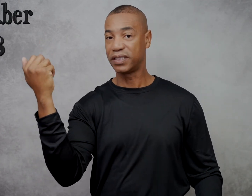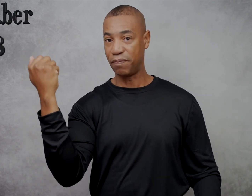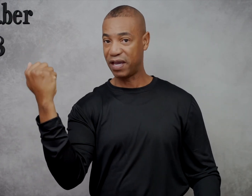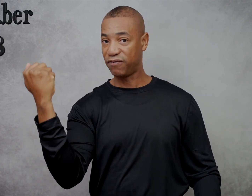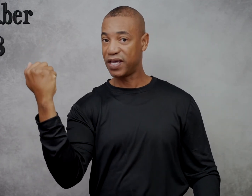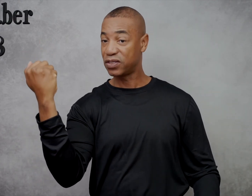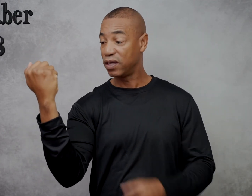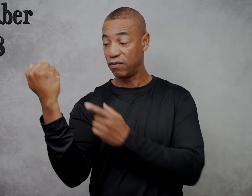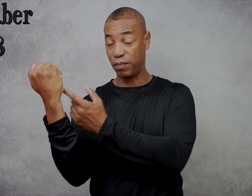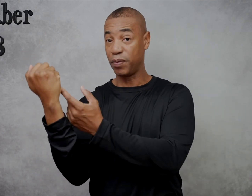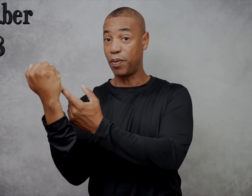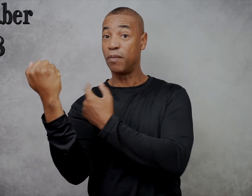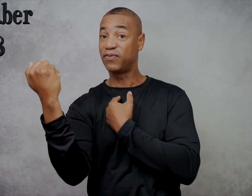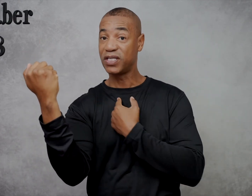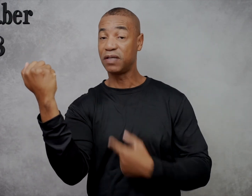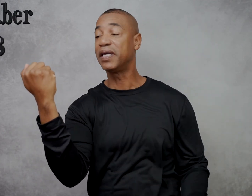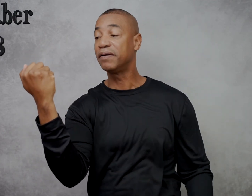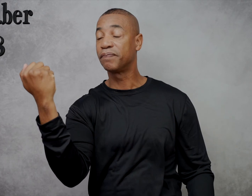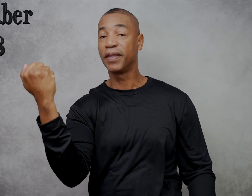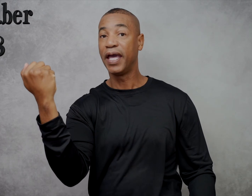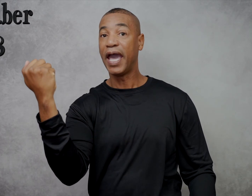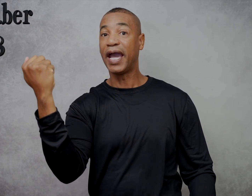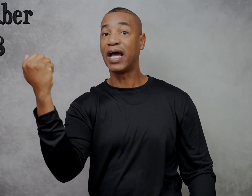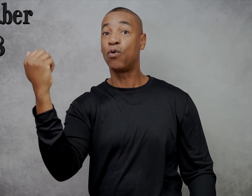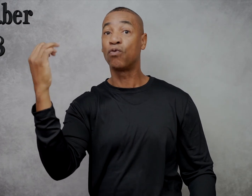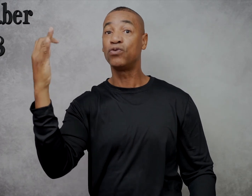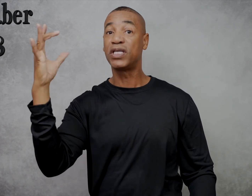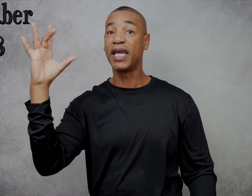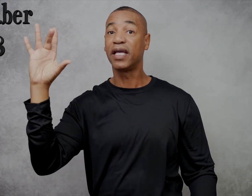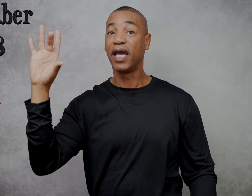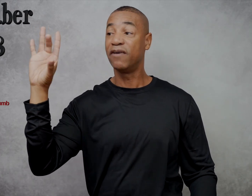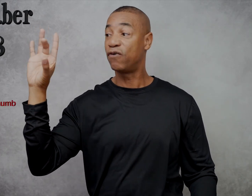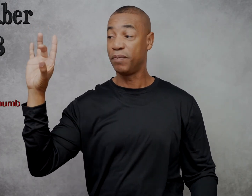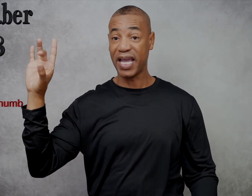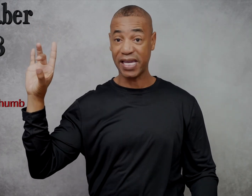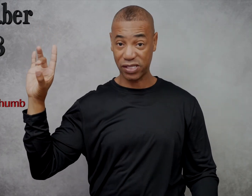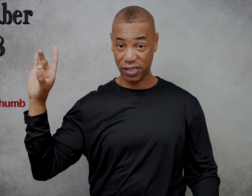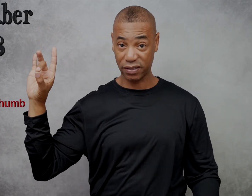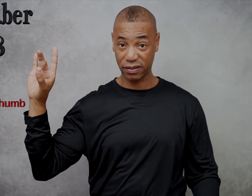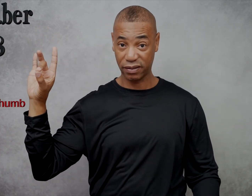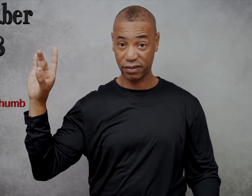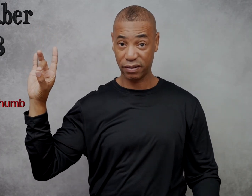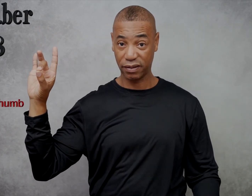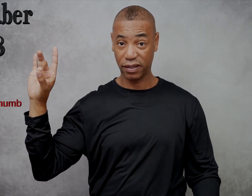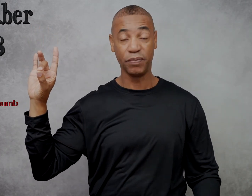make a fist. Remember, the palm is facing me, and I will rotate and form an 8. Let me do that